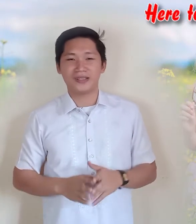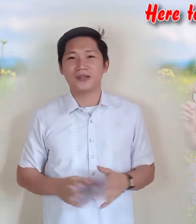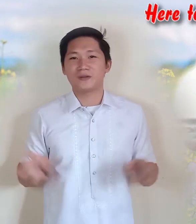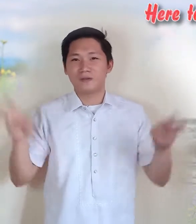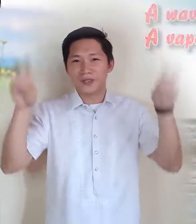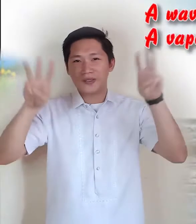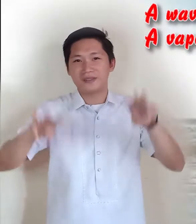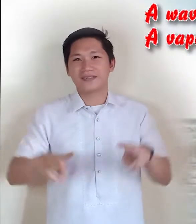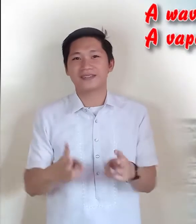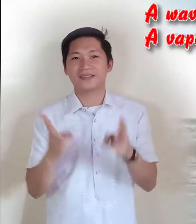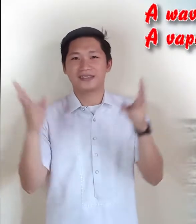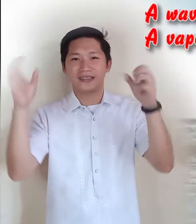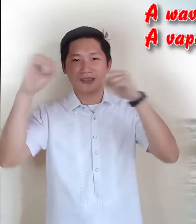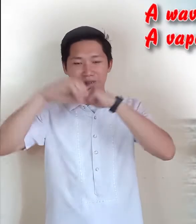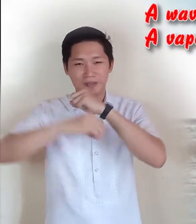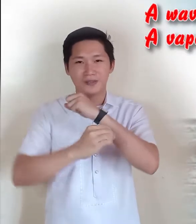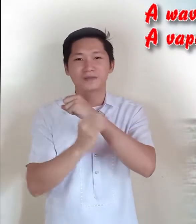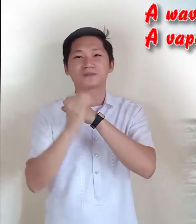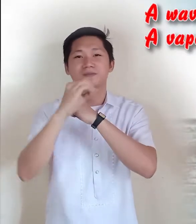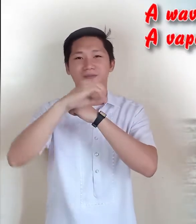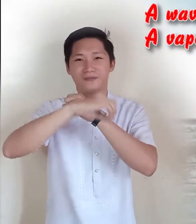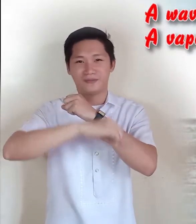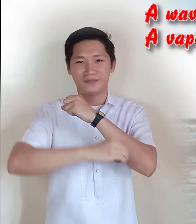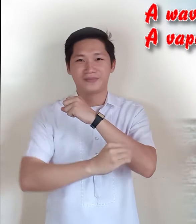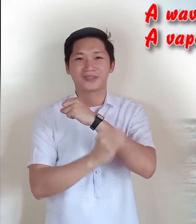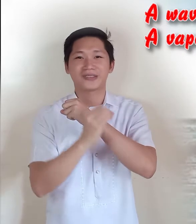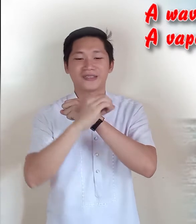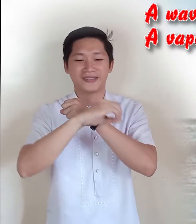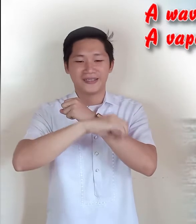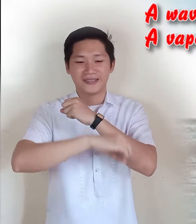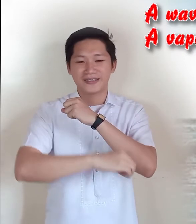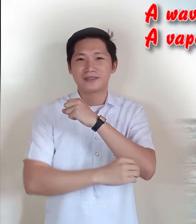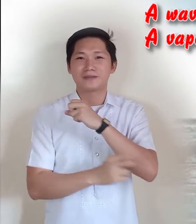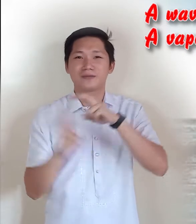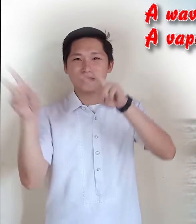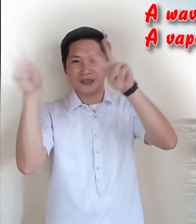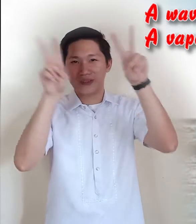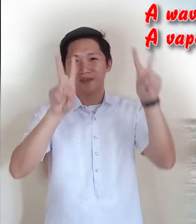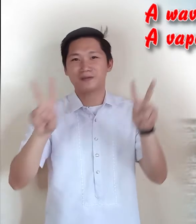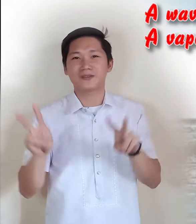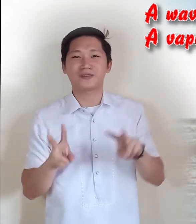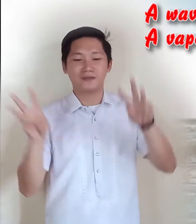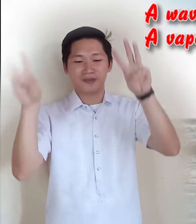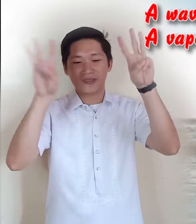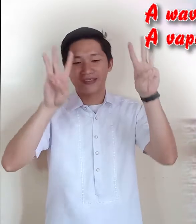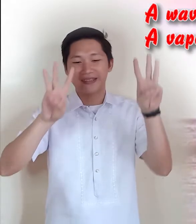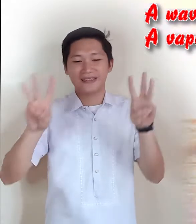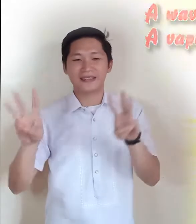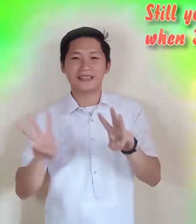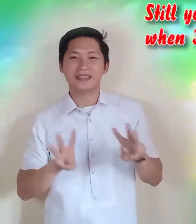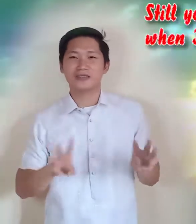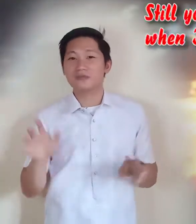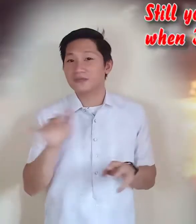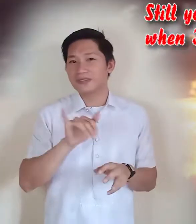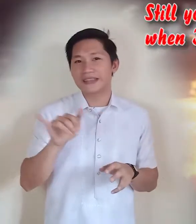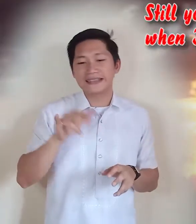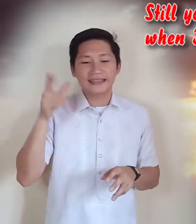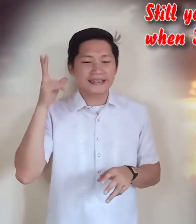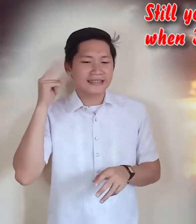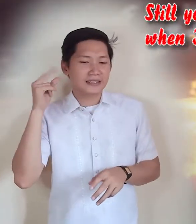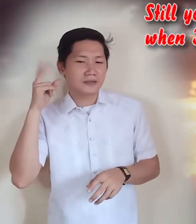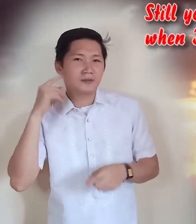tomorrow. A wave tossed in the ocean, vapor in the wind. Still